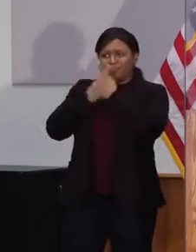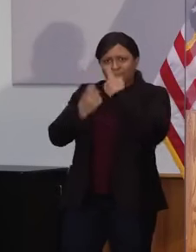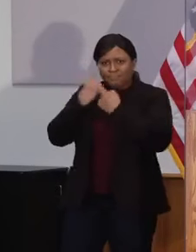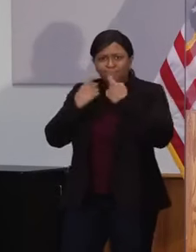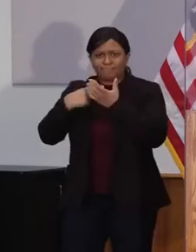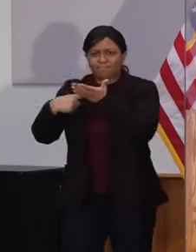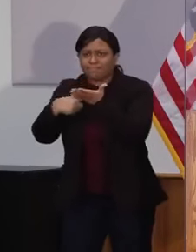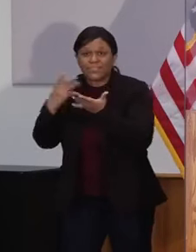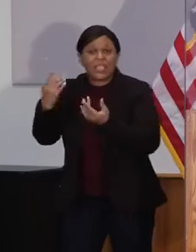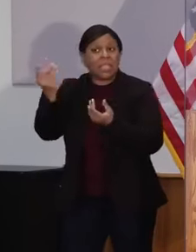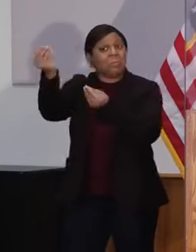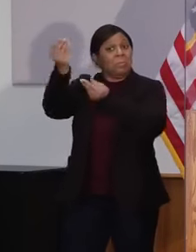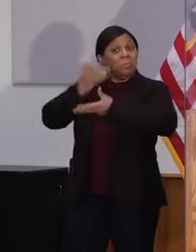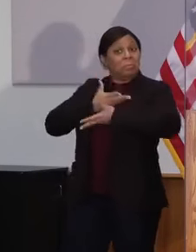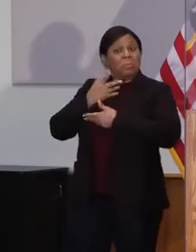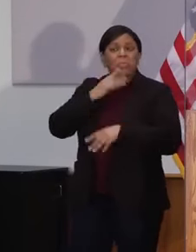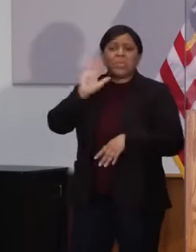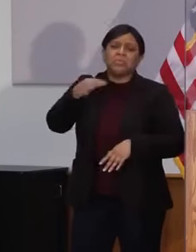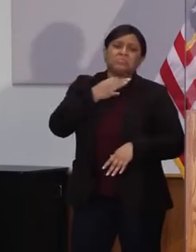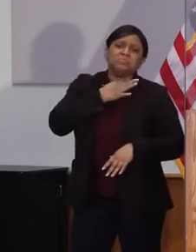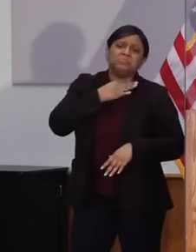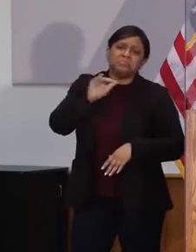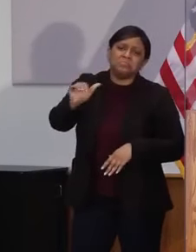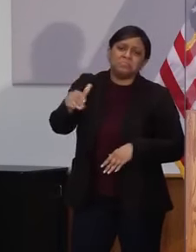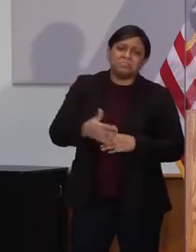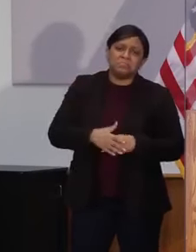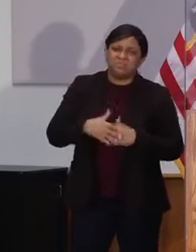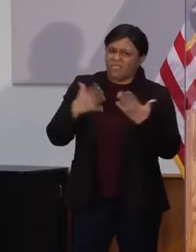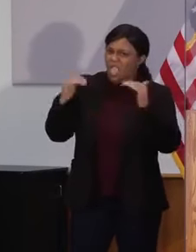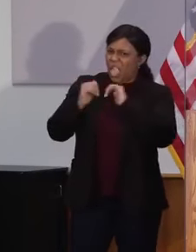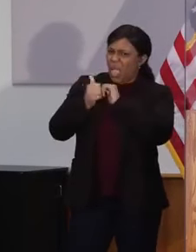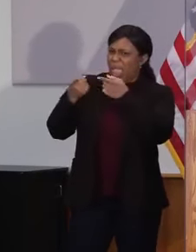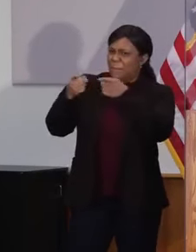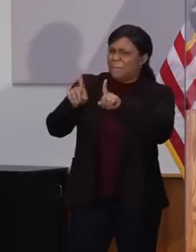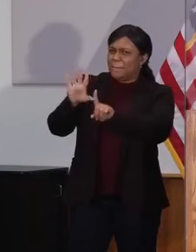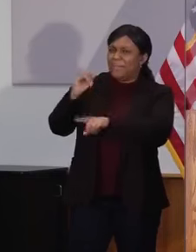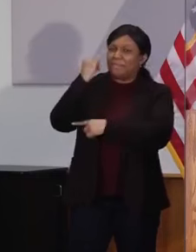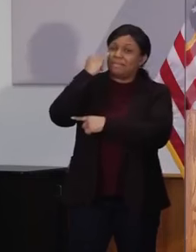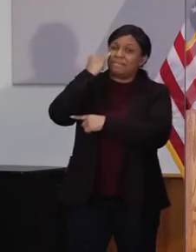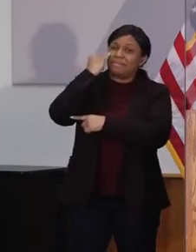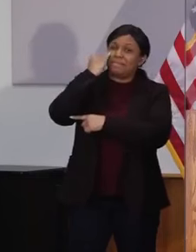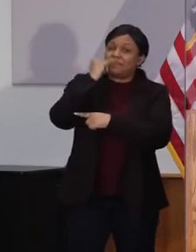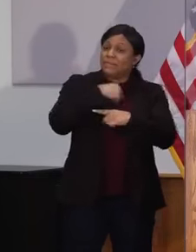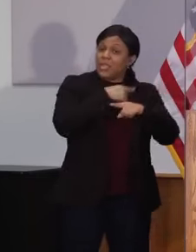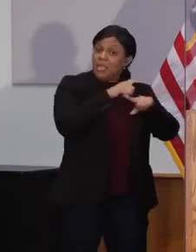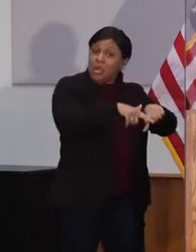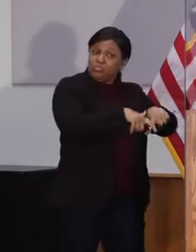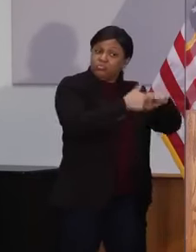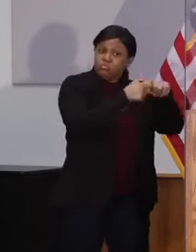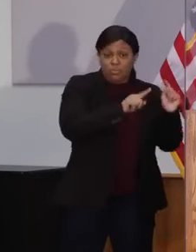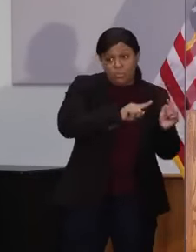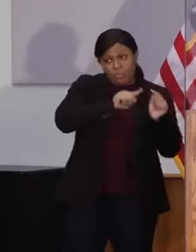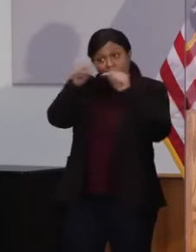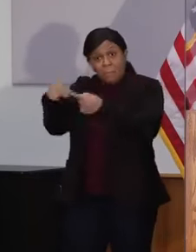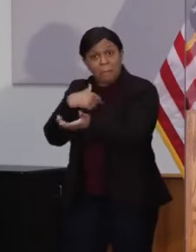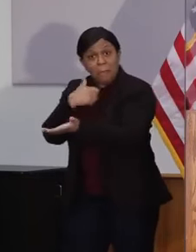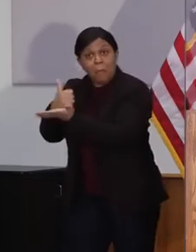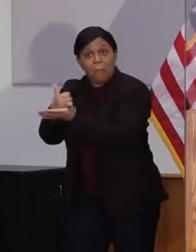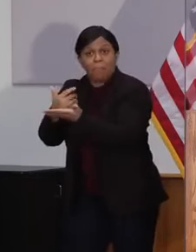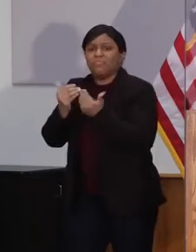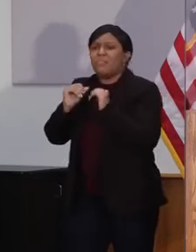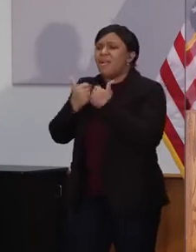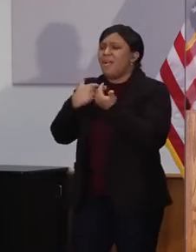they be made whole if they came to help. And they made very good